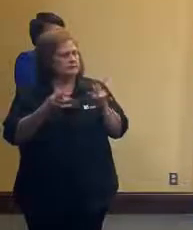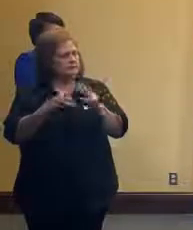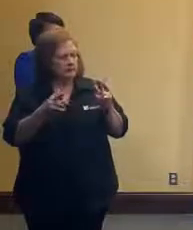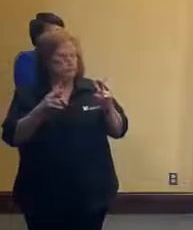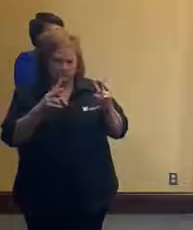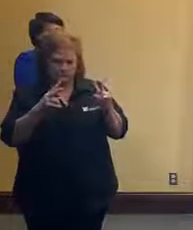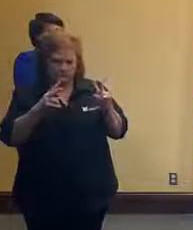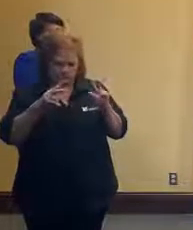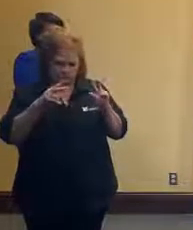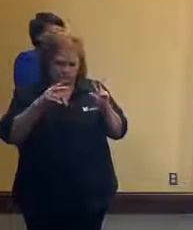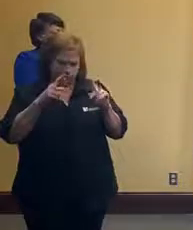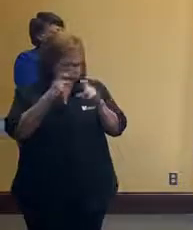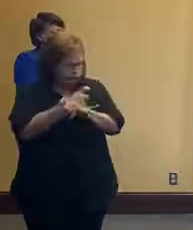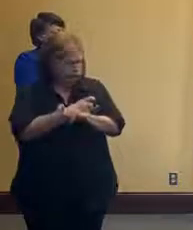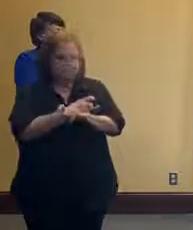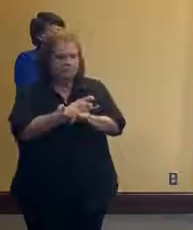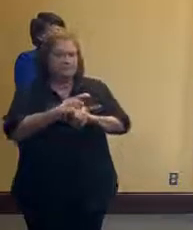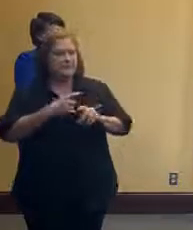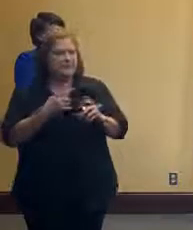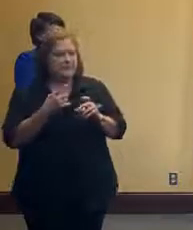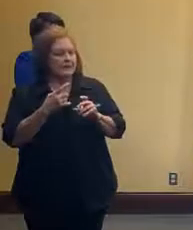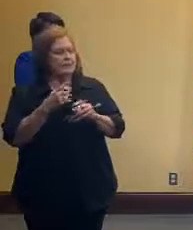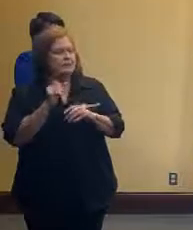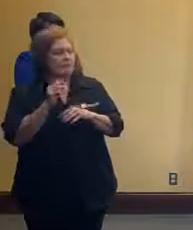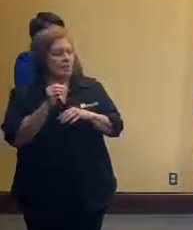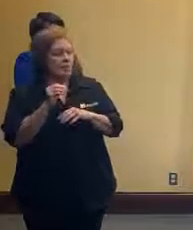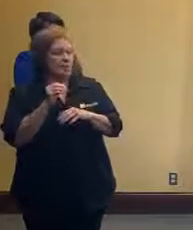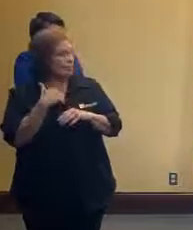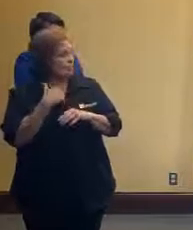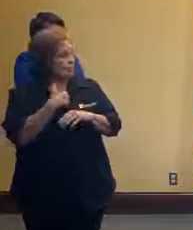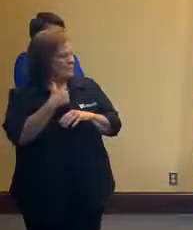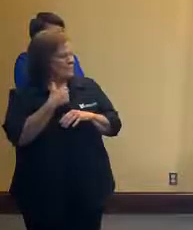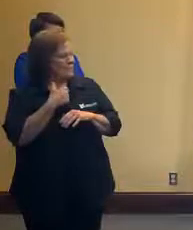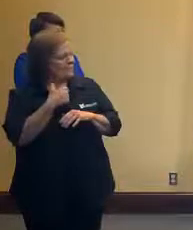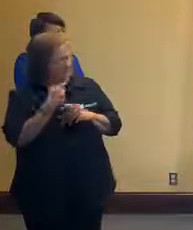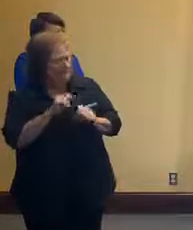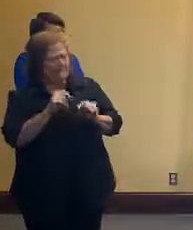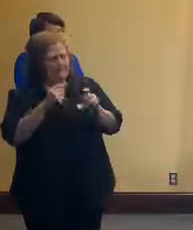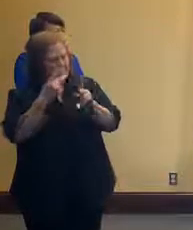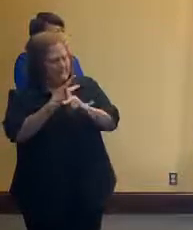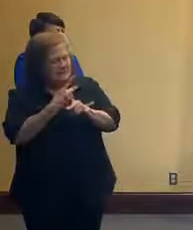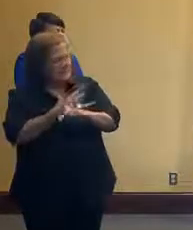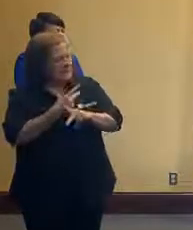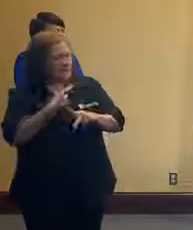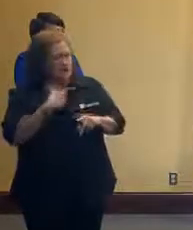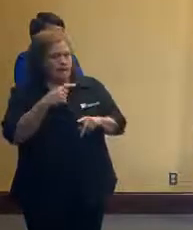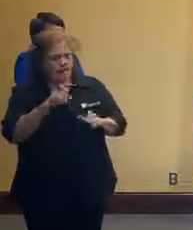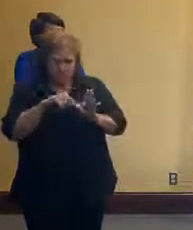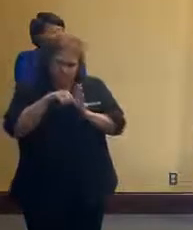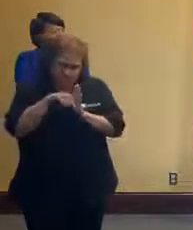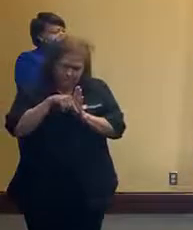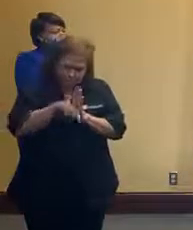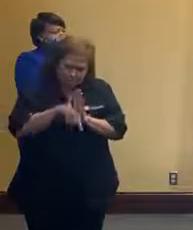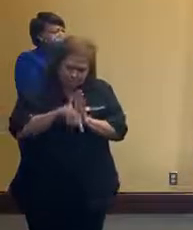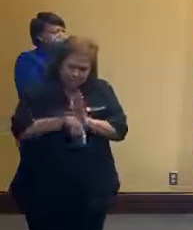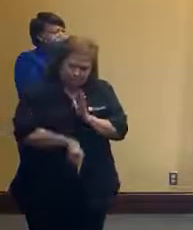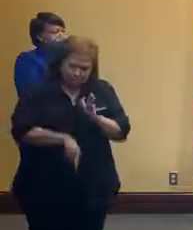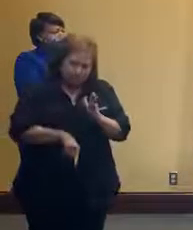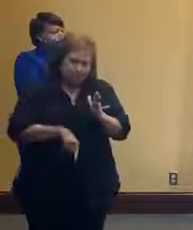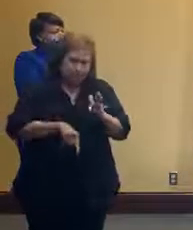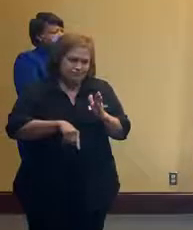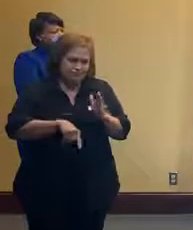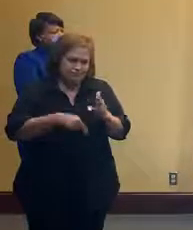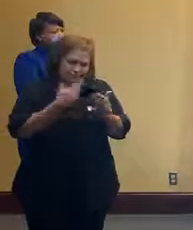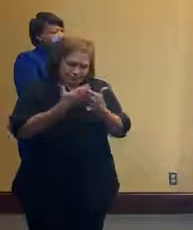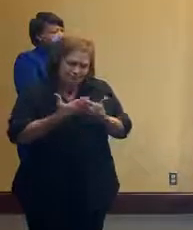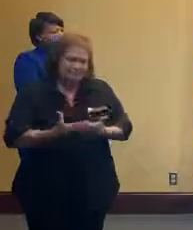analytical and it's not simplistic. And in order for us to really understand it, we had to dive very deep to see where the city was going,